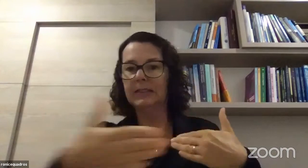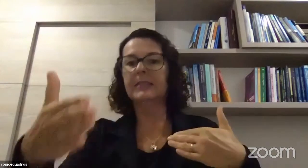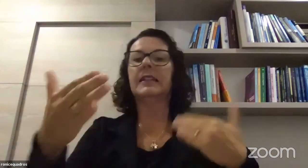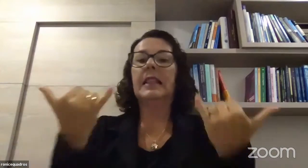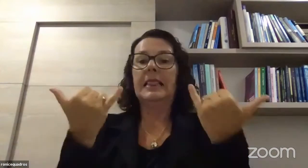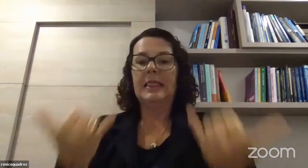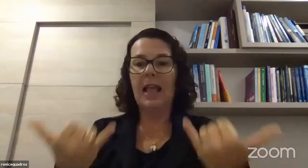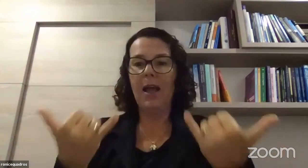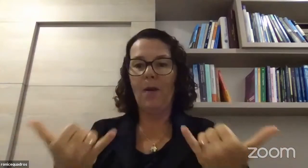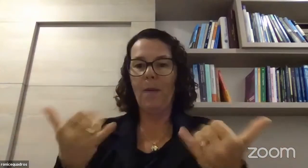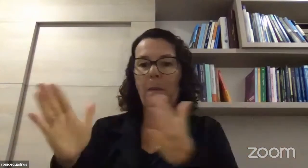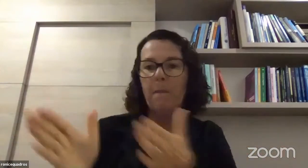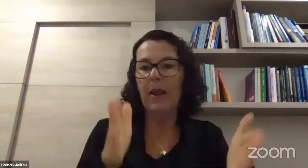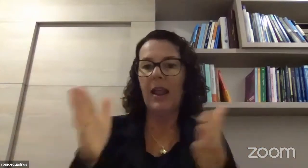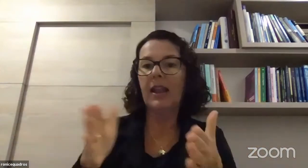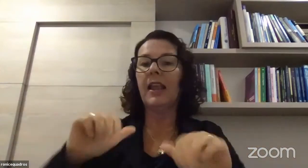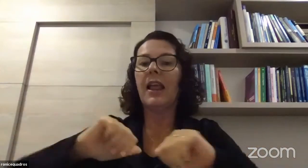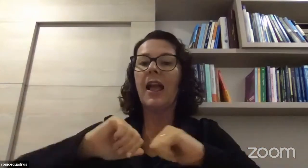old.